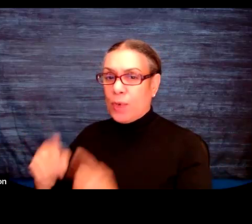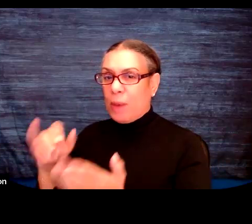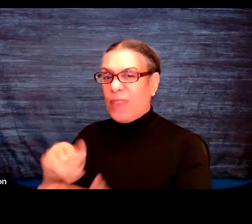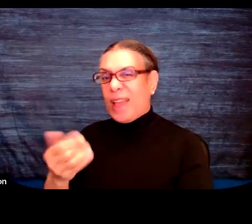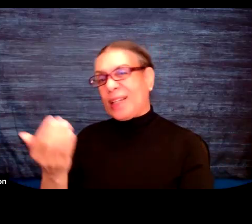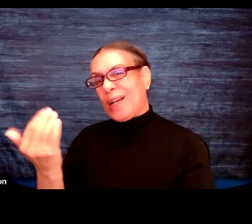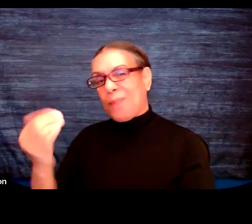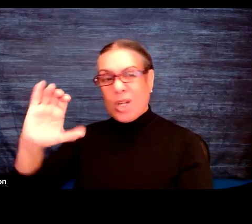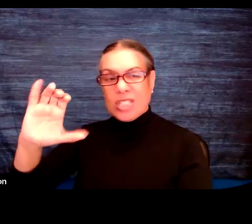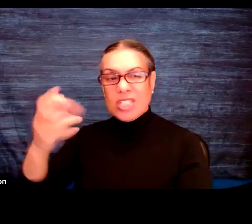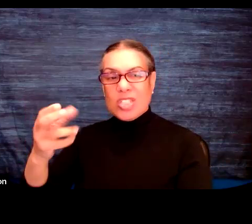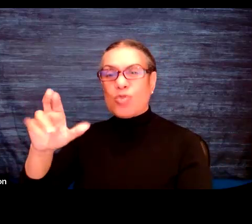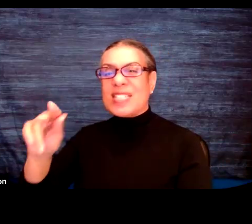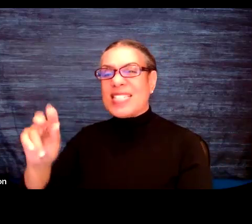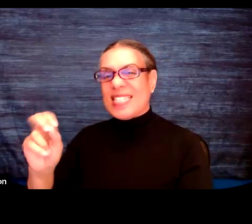can.